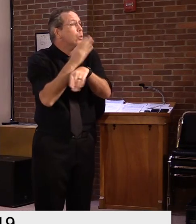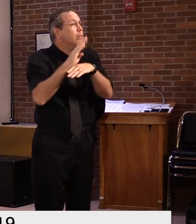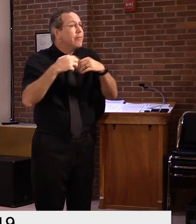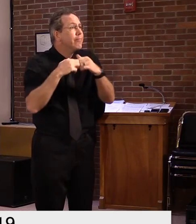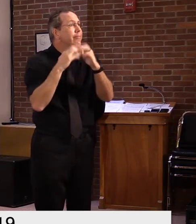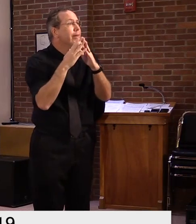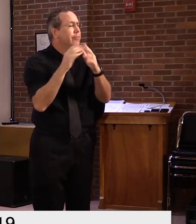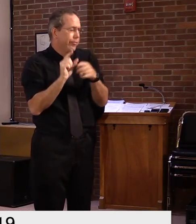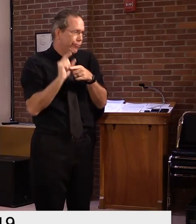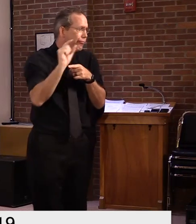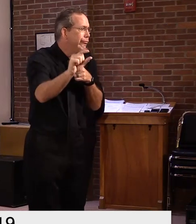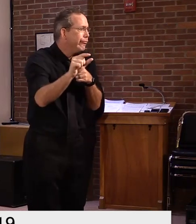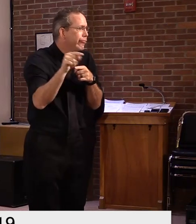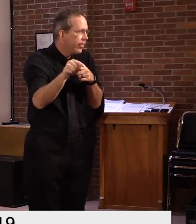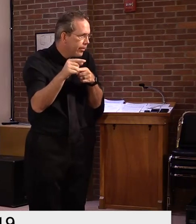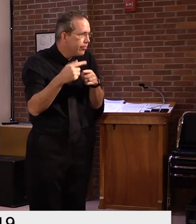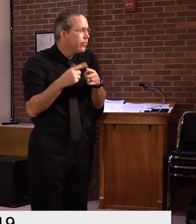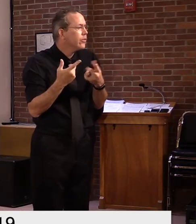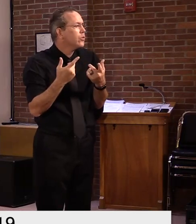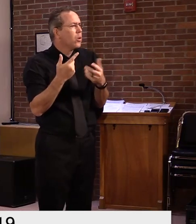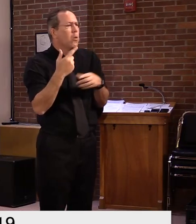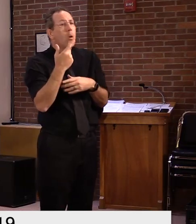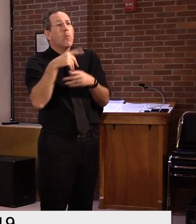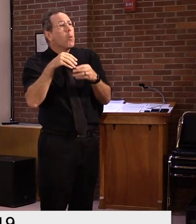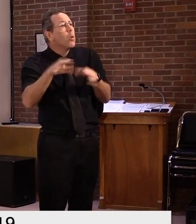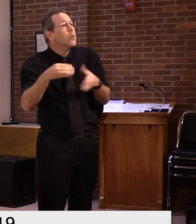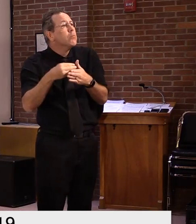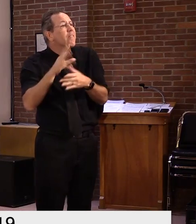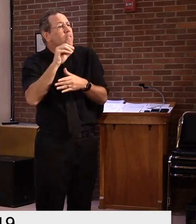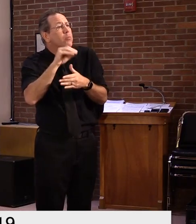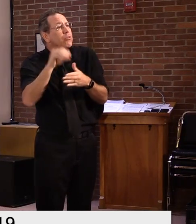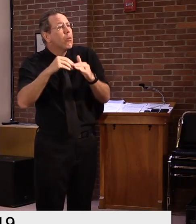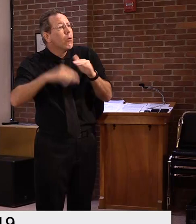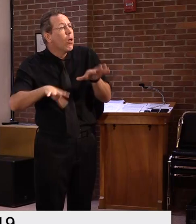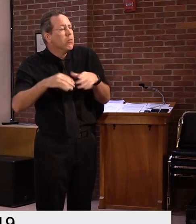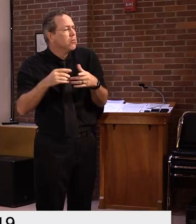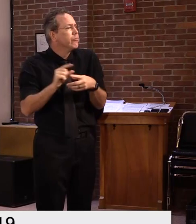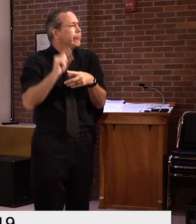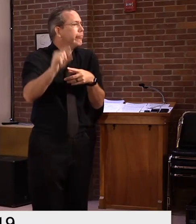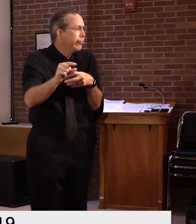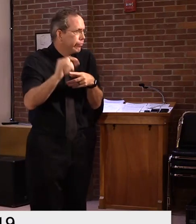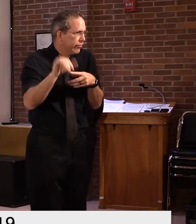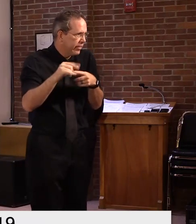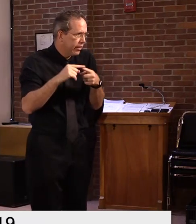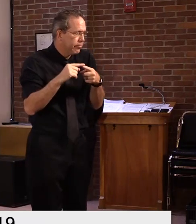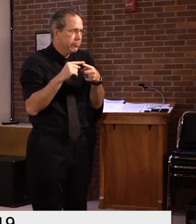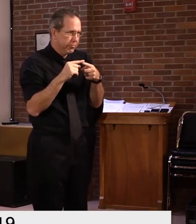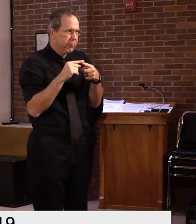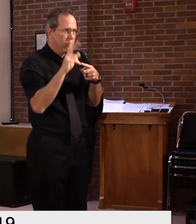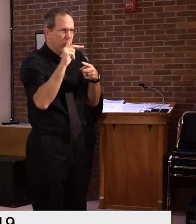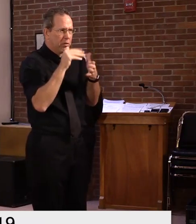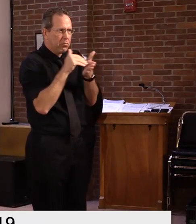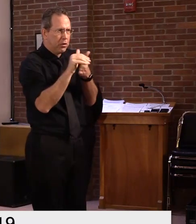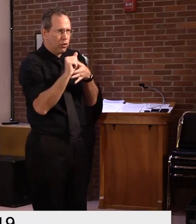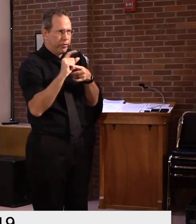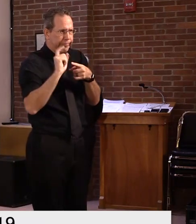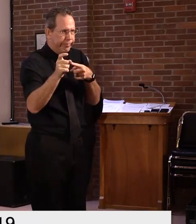period. Of the revenue loss figures we have seen so far, the lodging sector is